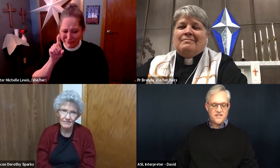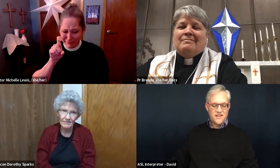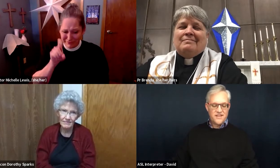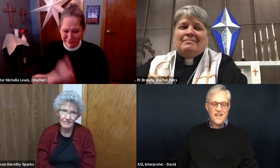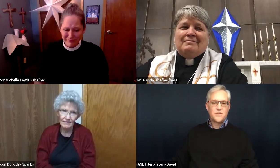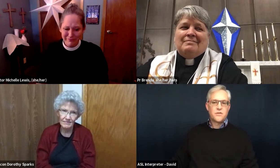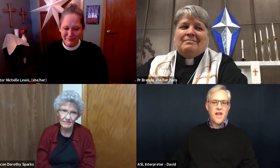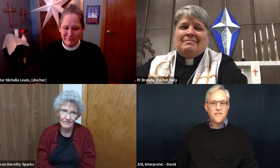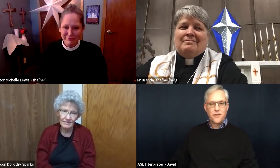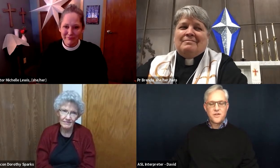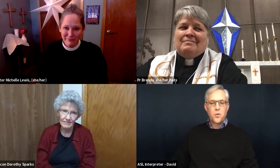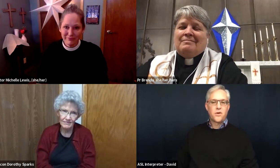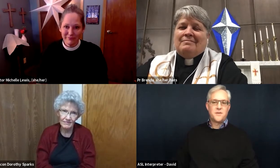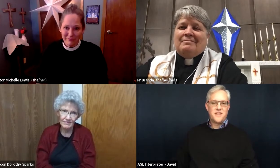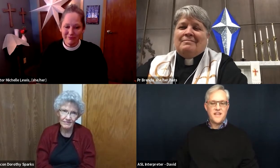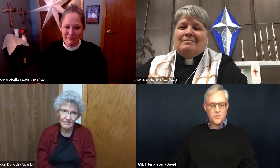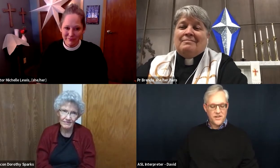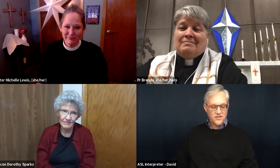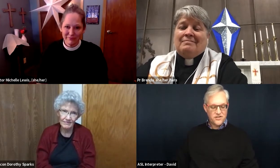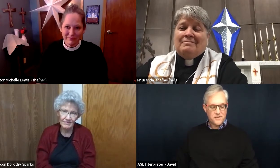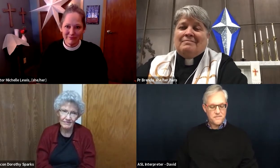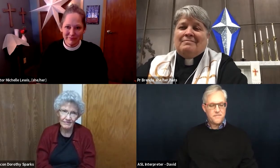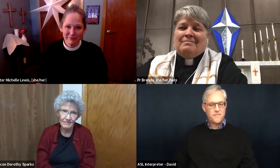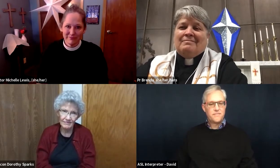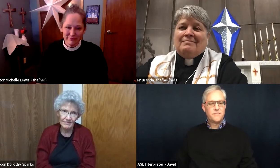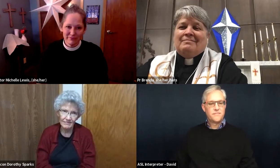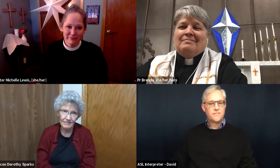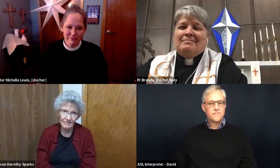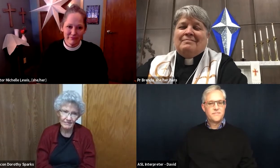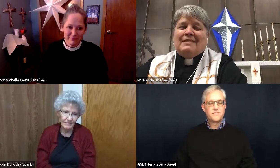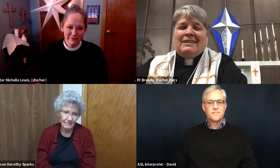Because it takes effort and work to maintain a relationship.